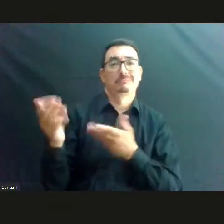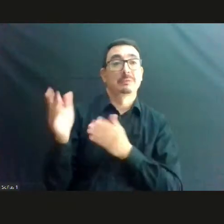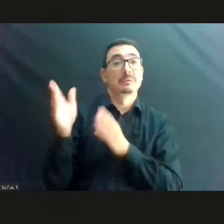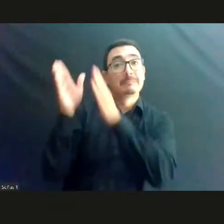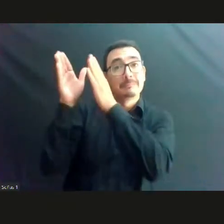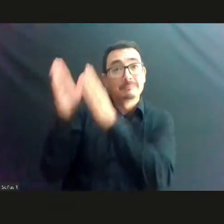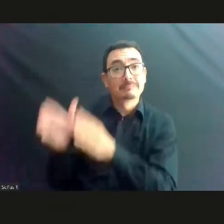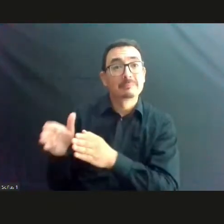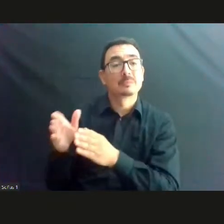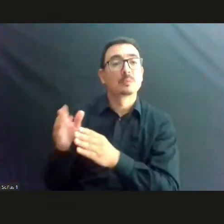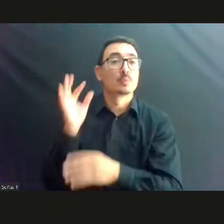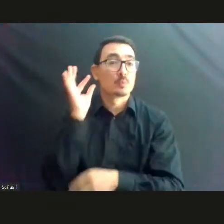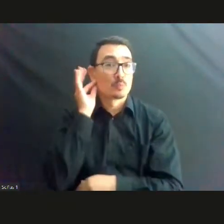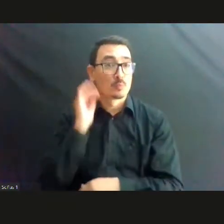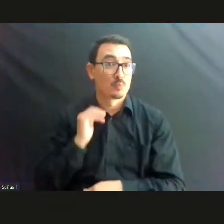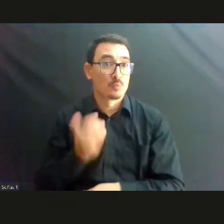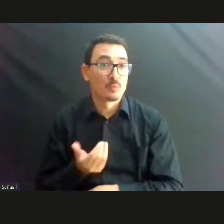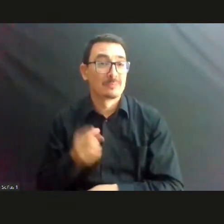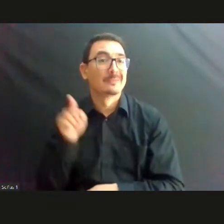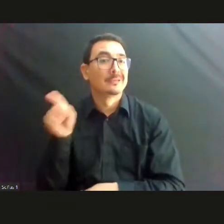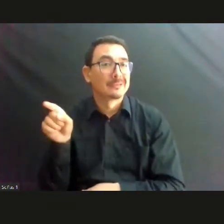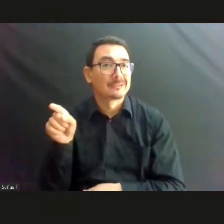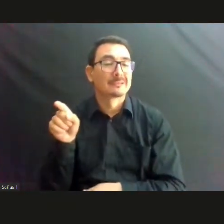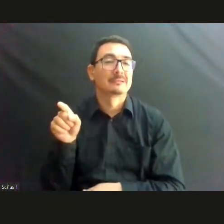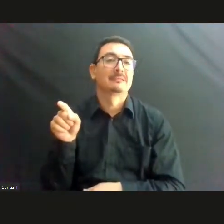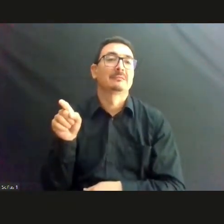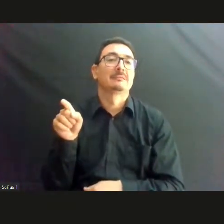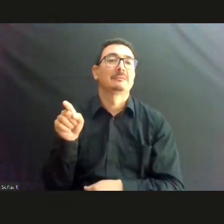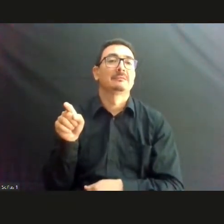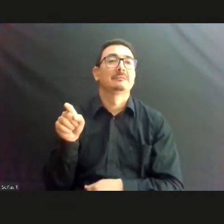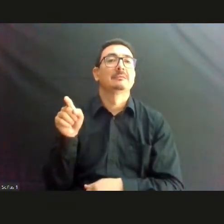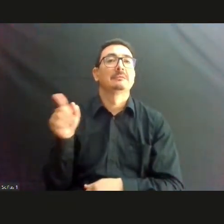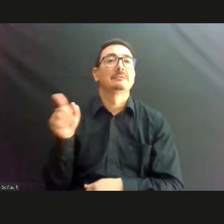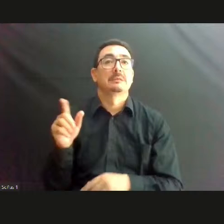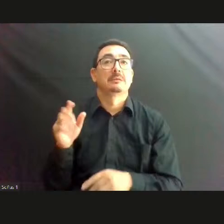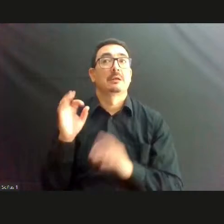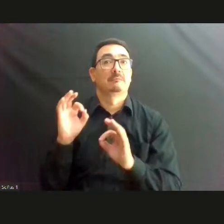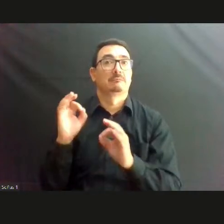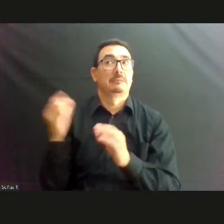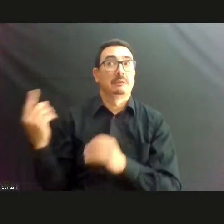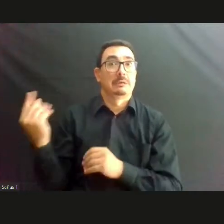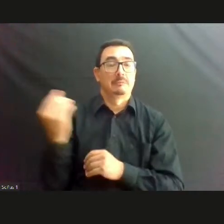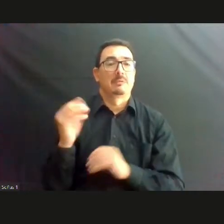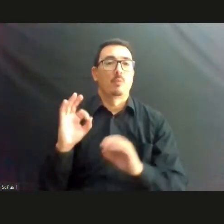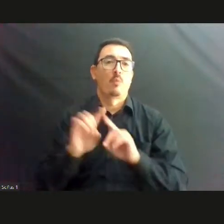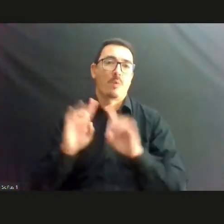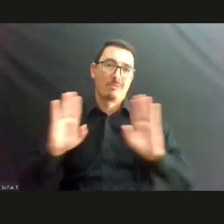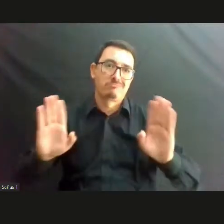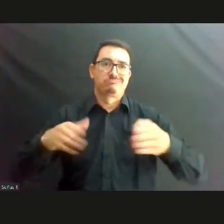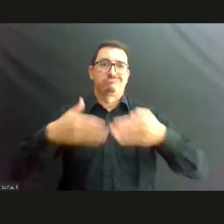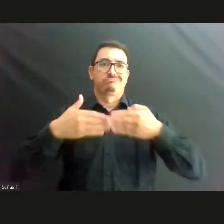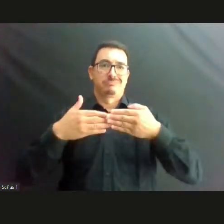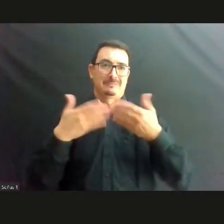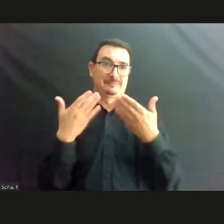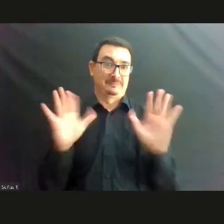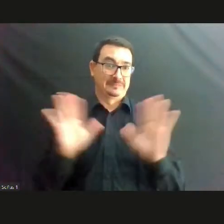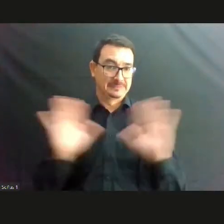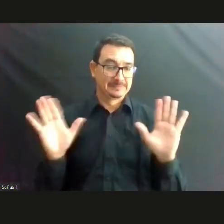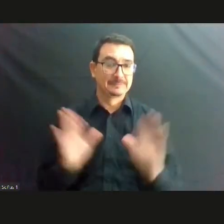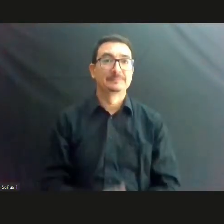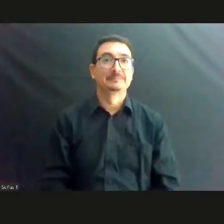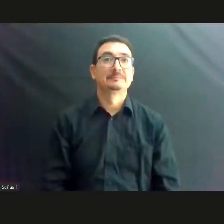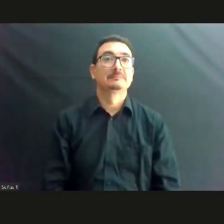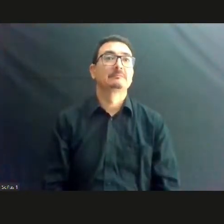this morning at the introduction, but just to give you a little bit more about Mayo Sayatori, she is the